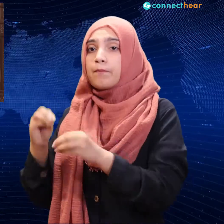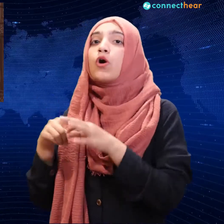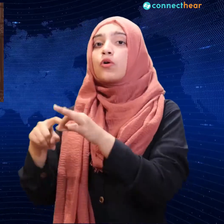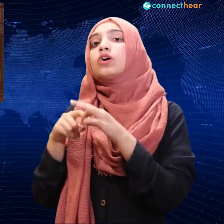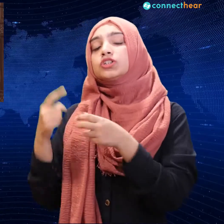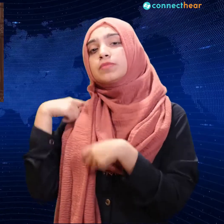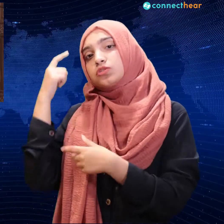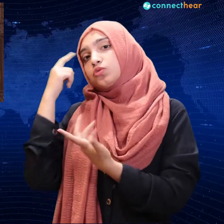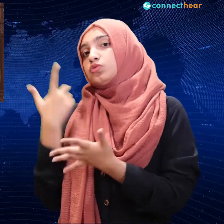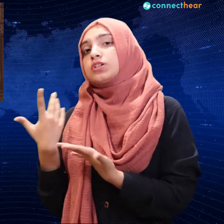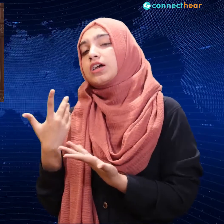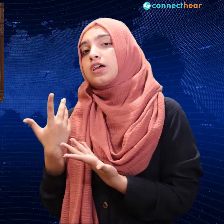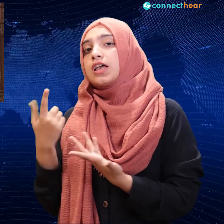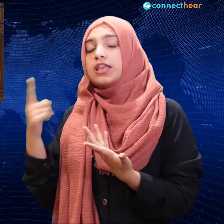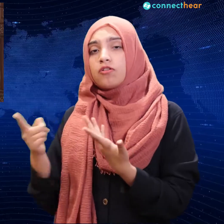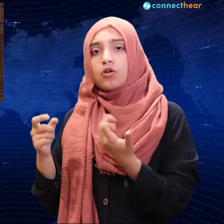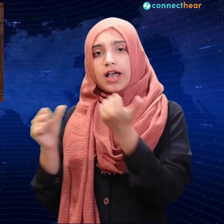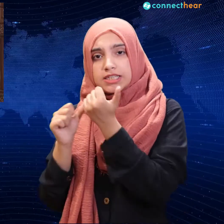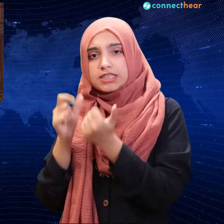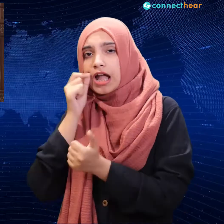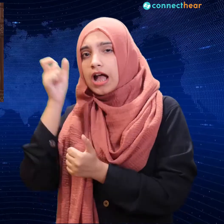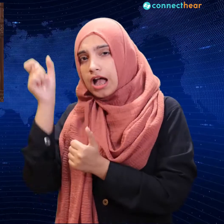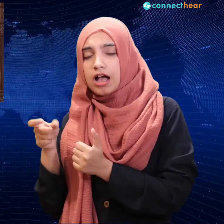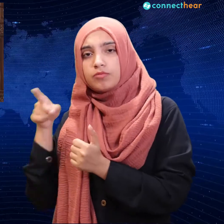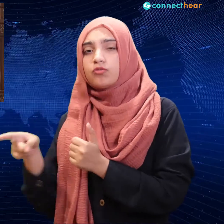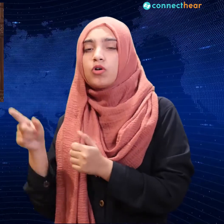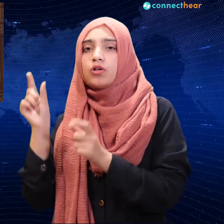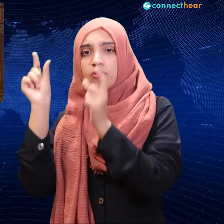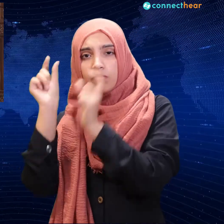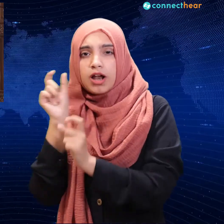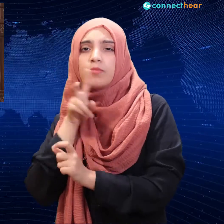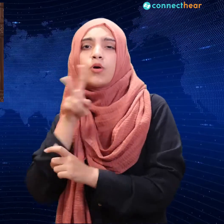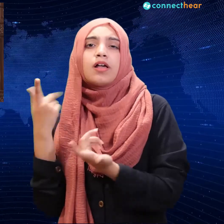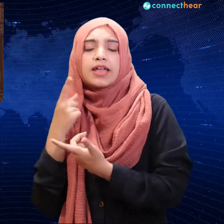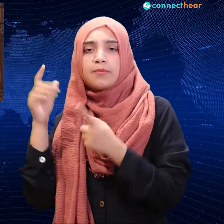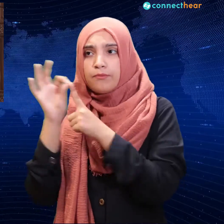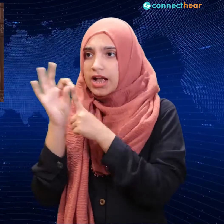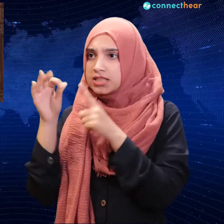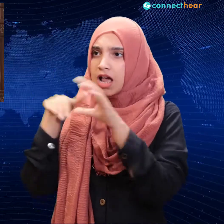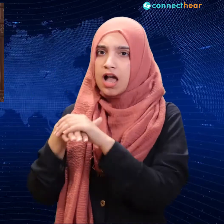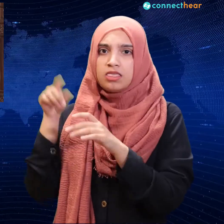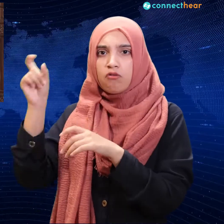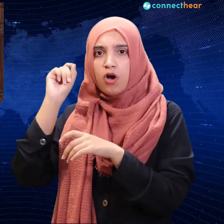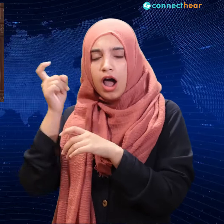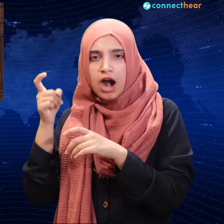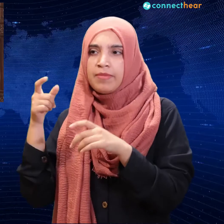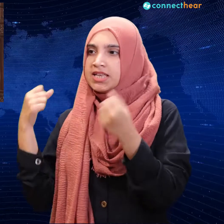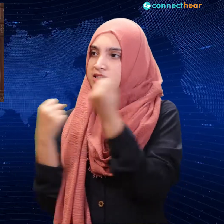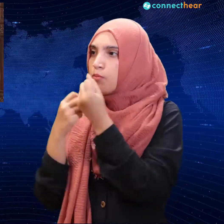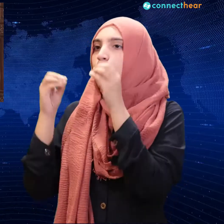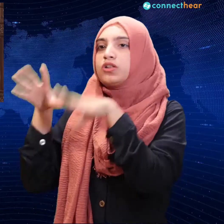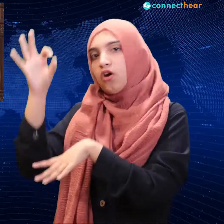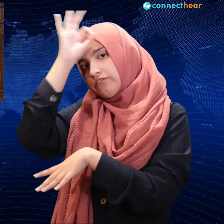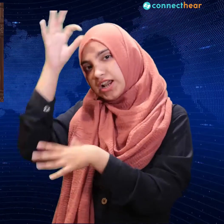to Blinken's words specifically. He said Pakistan's role has involved hedging its bets